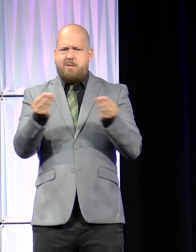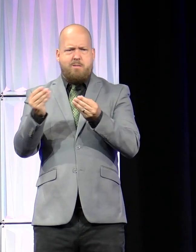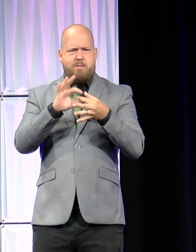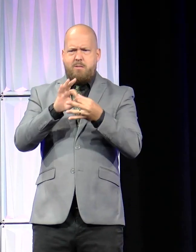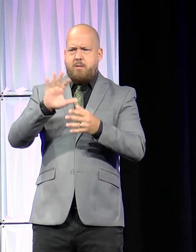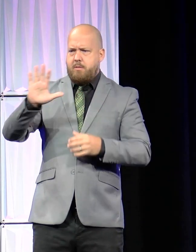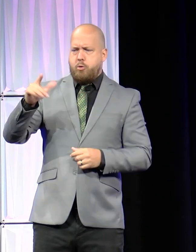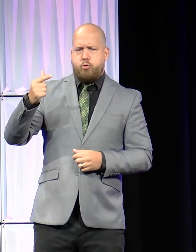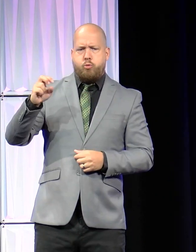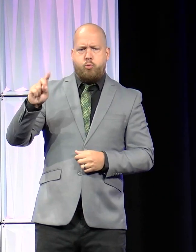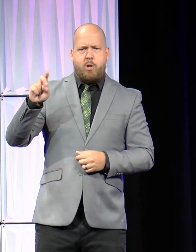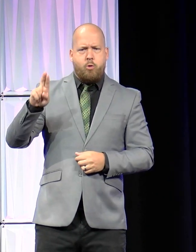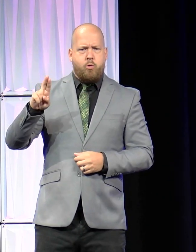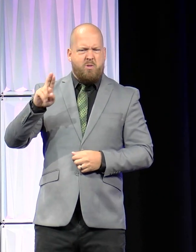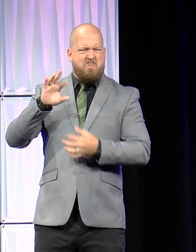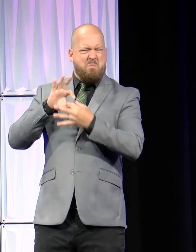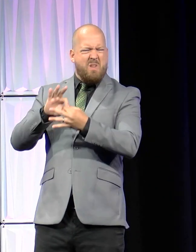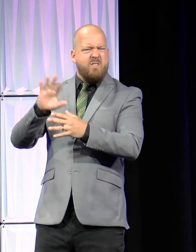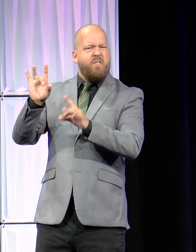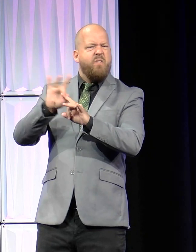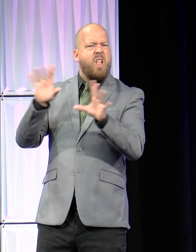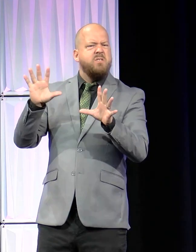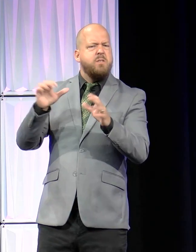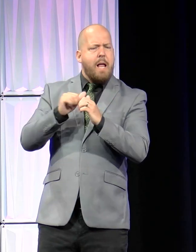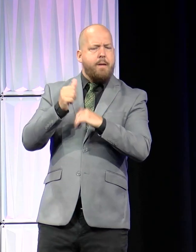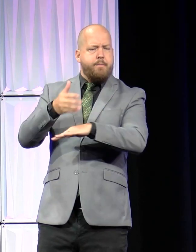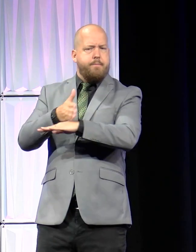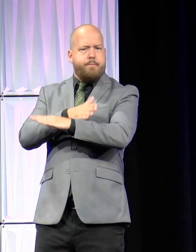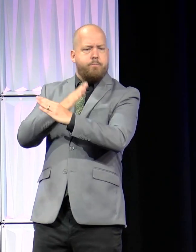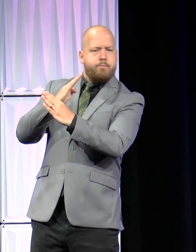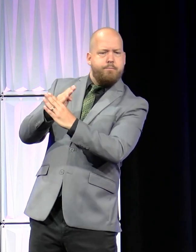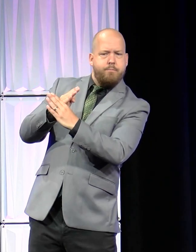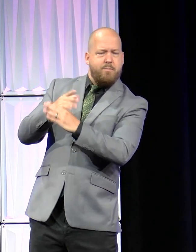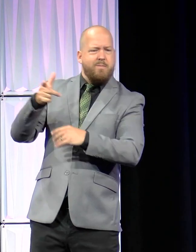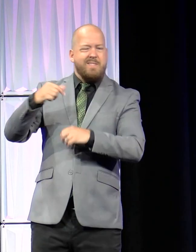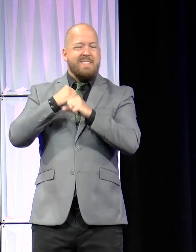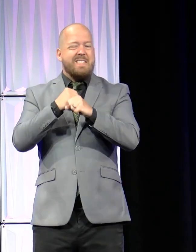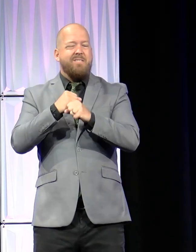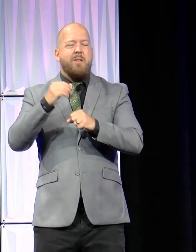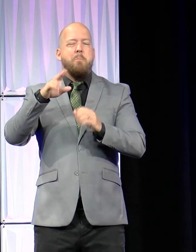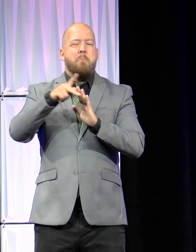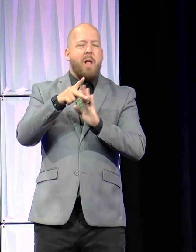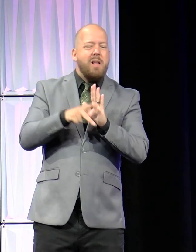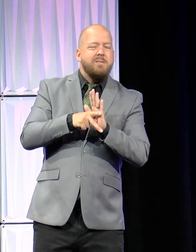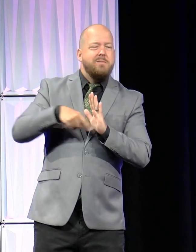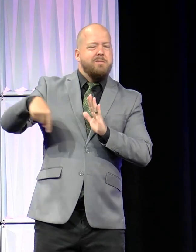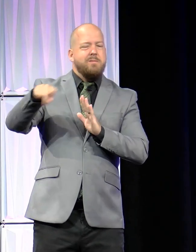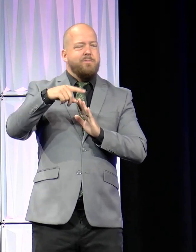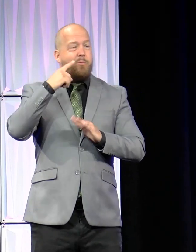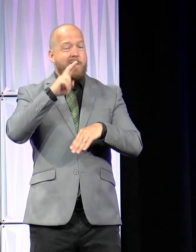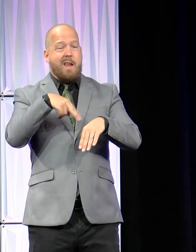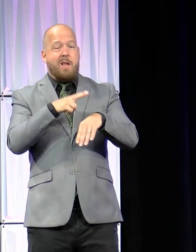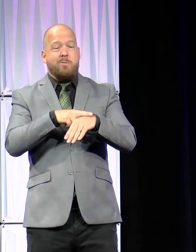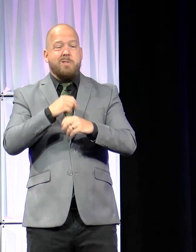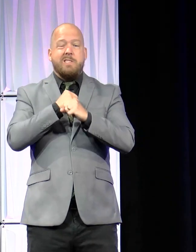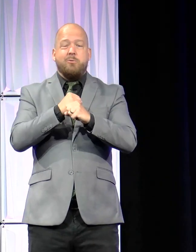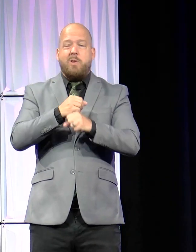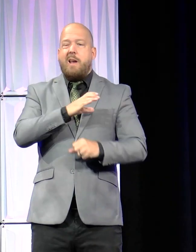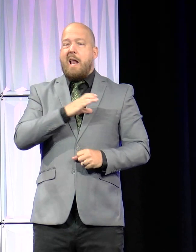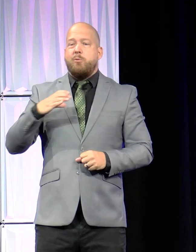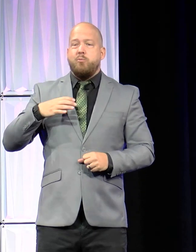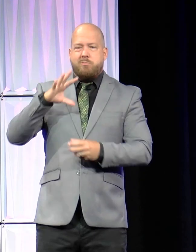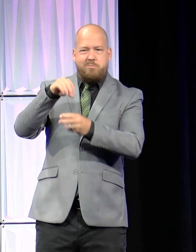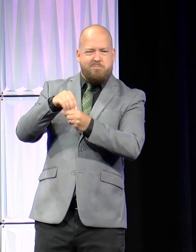and the National Security Council, focused on implementation of military justice reform, conflict-related